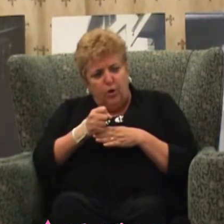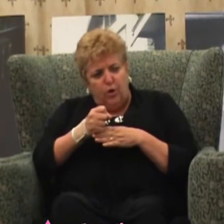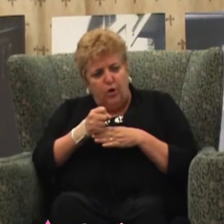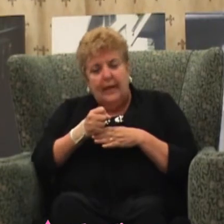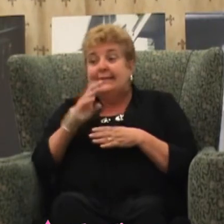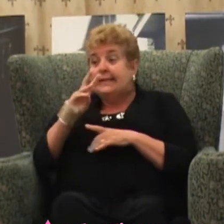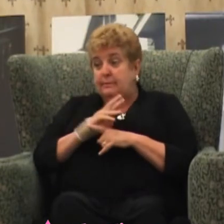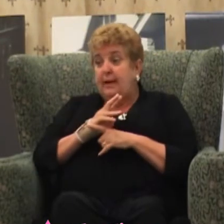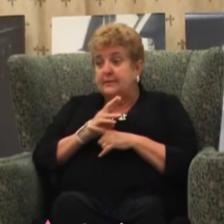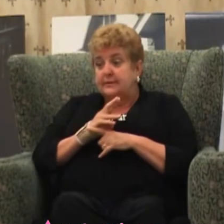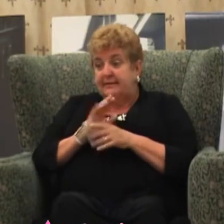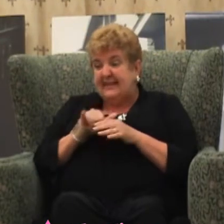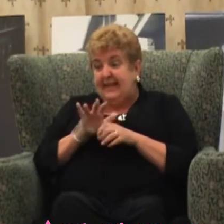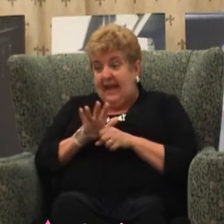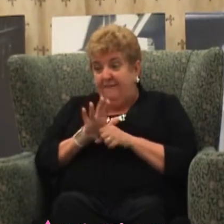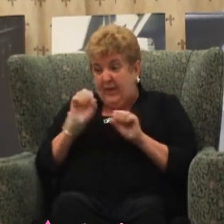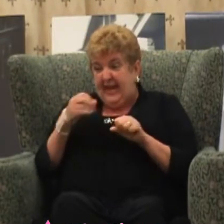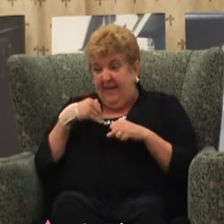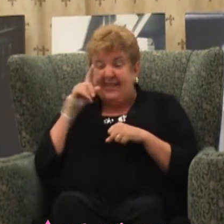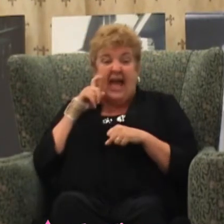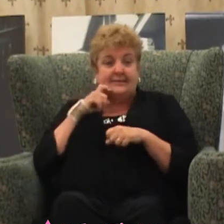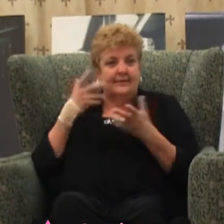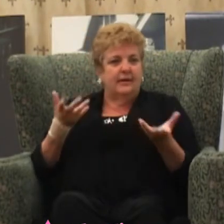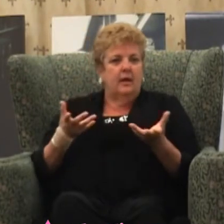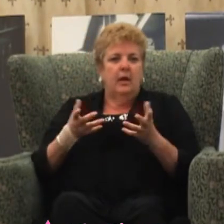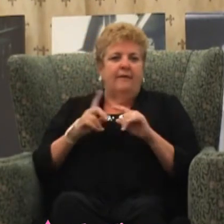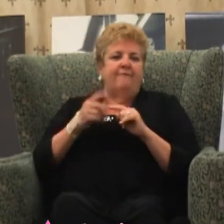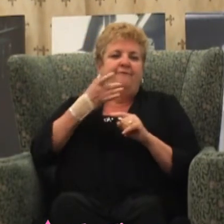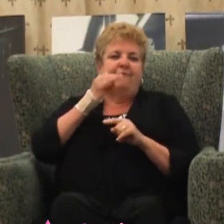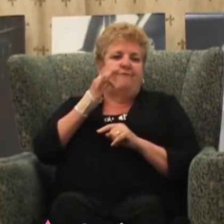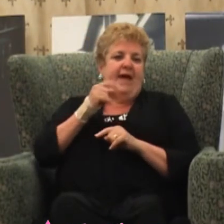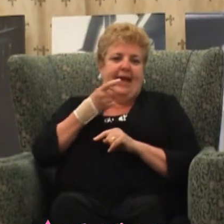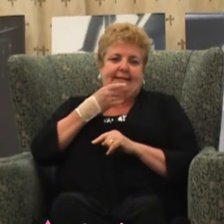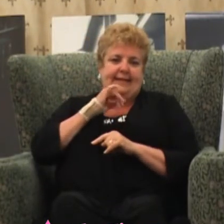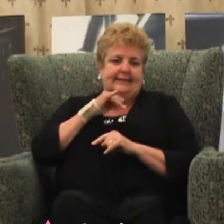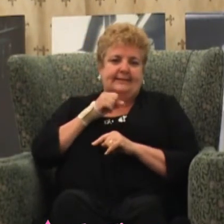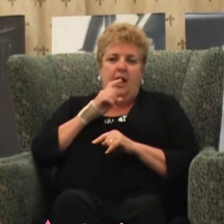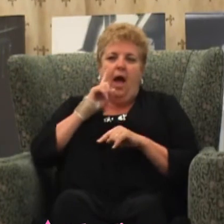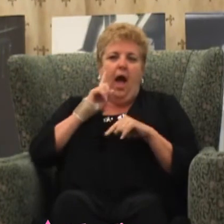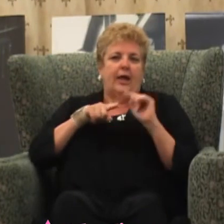I mean, the fact is, I couldn't have got lucky in a women's prison with a pocket full of pardons,